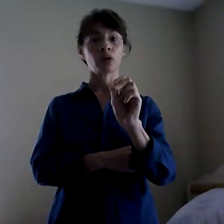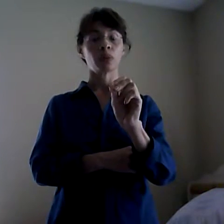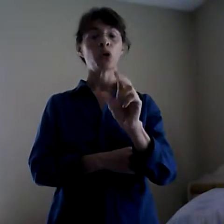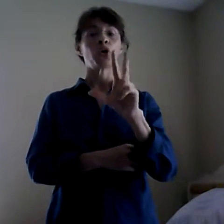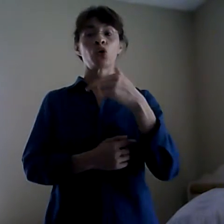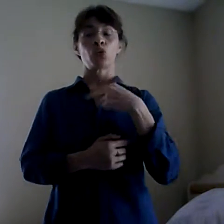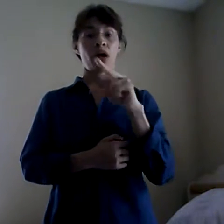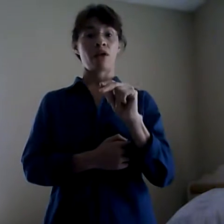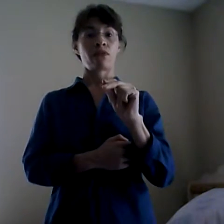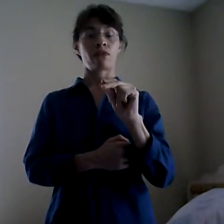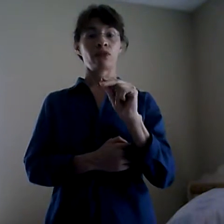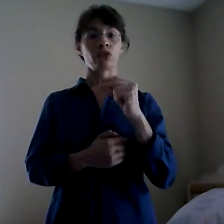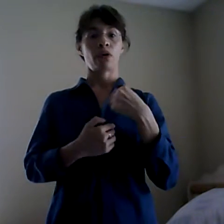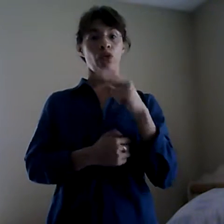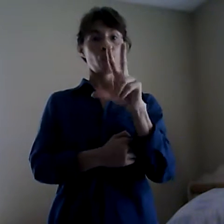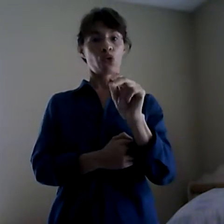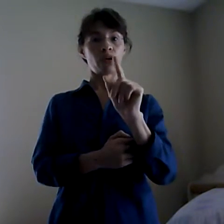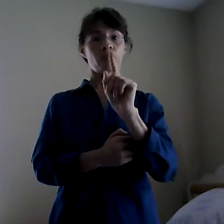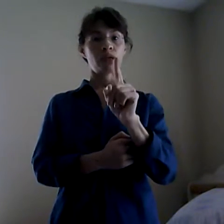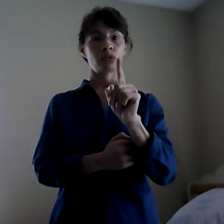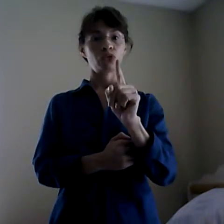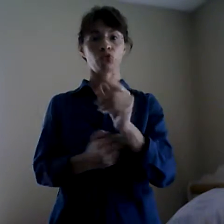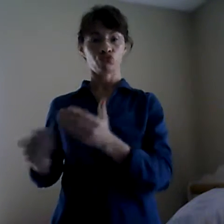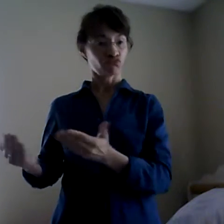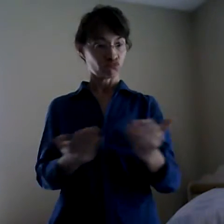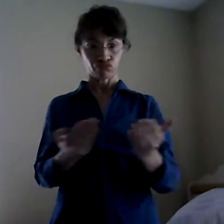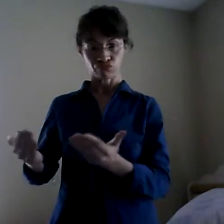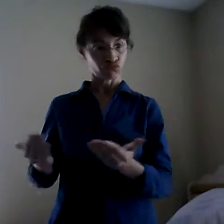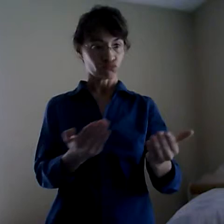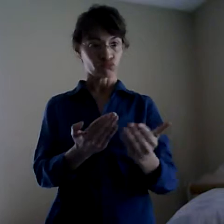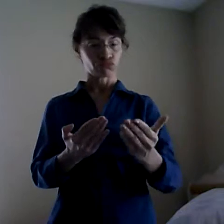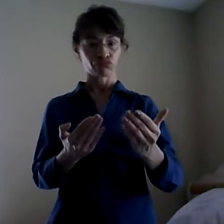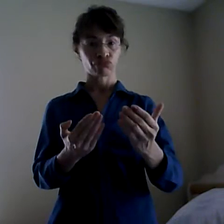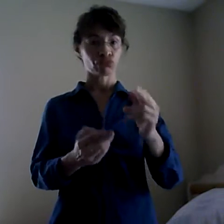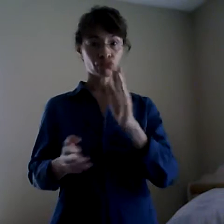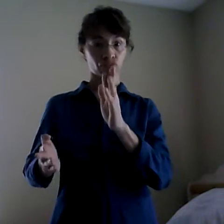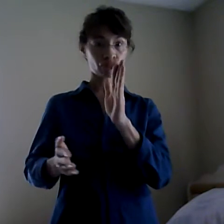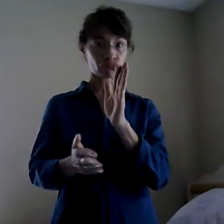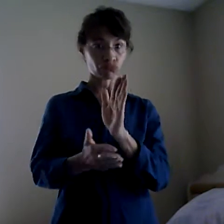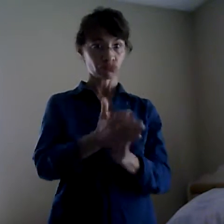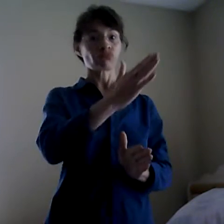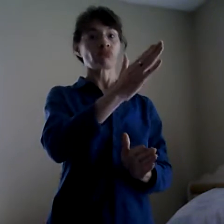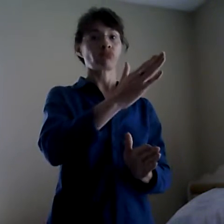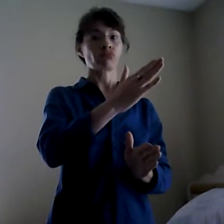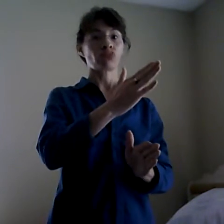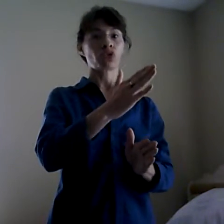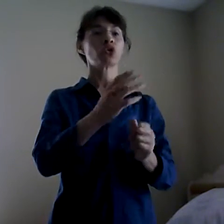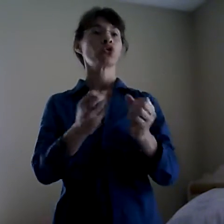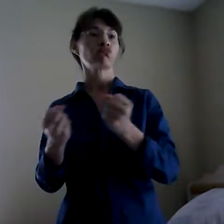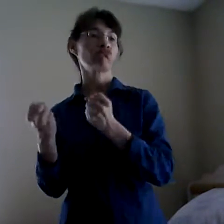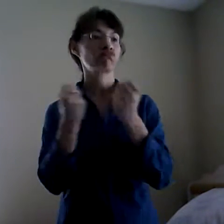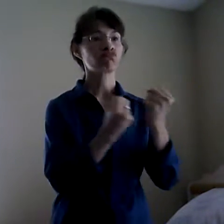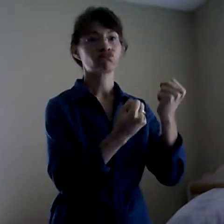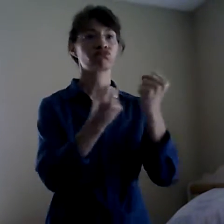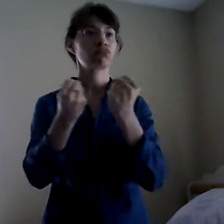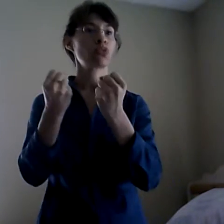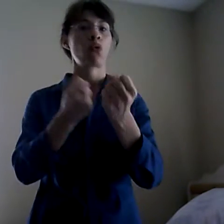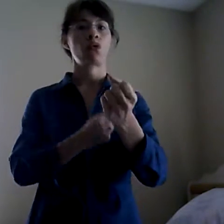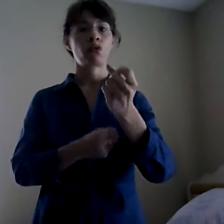you have deliveries up until 1 p.m., and then you have lunch, and then you have deliveries again up until 6 p.m. So you can choose